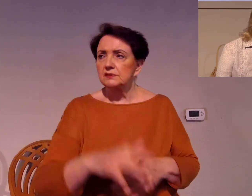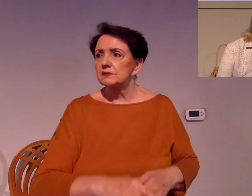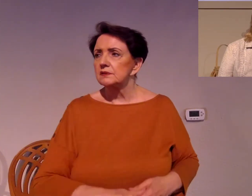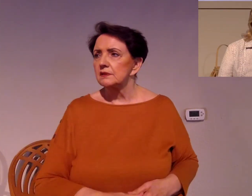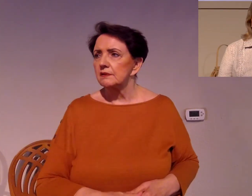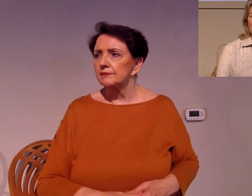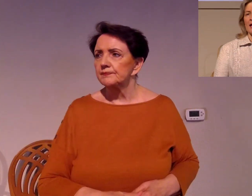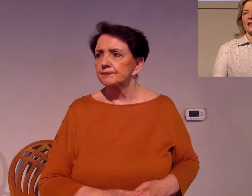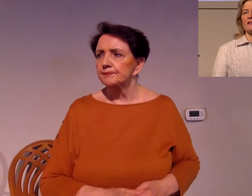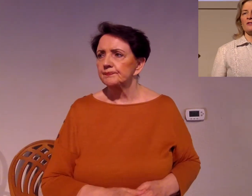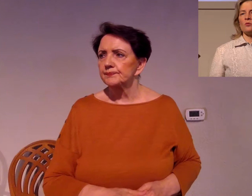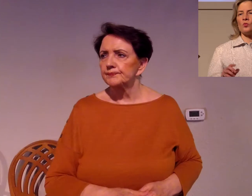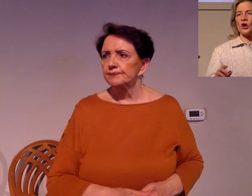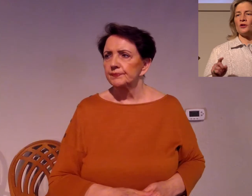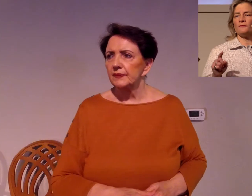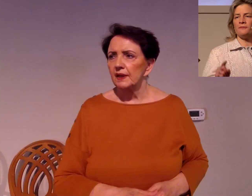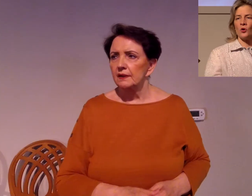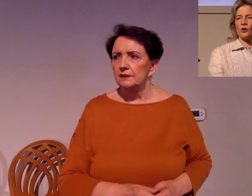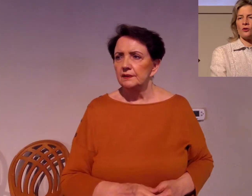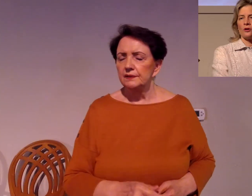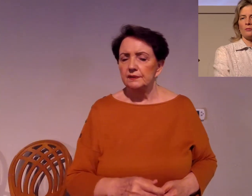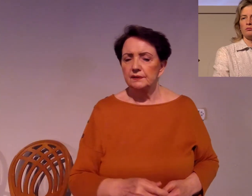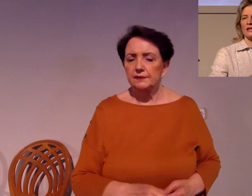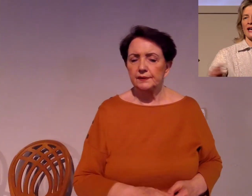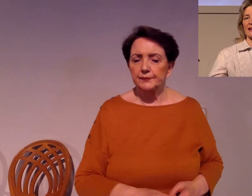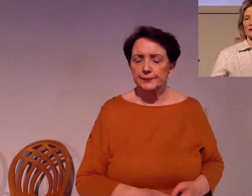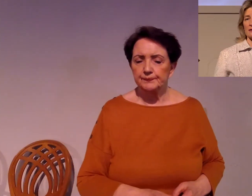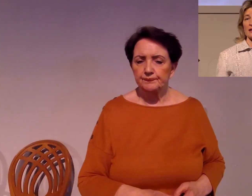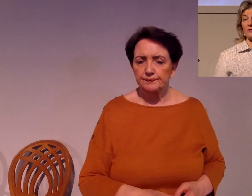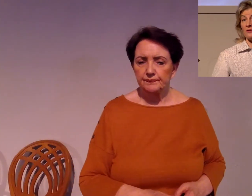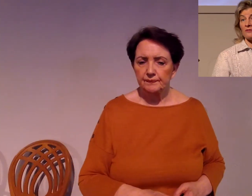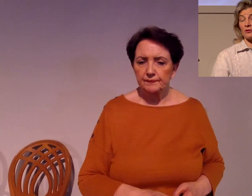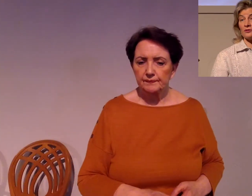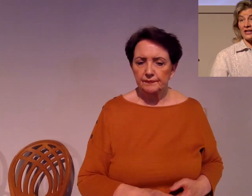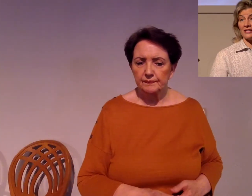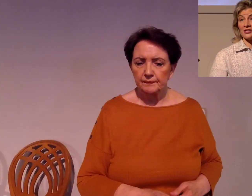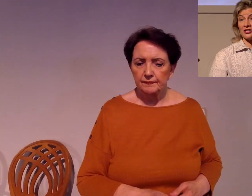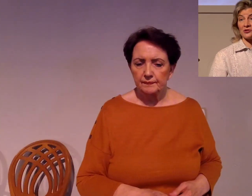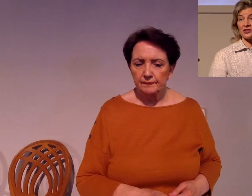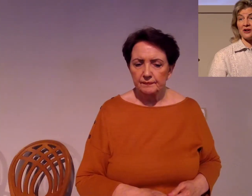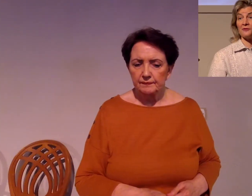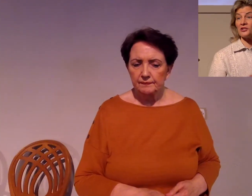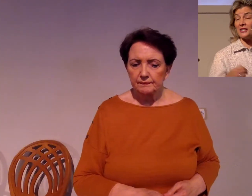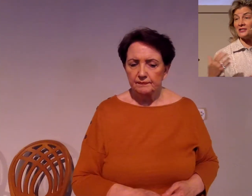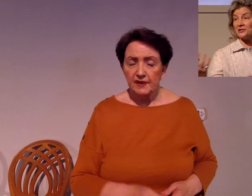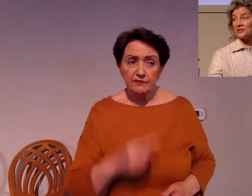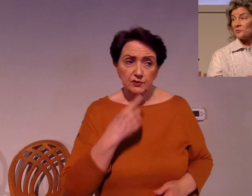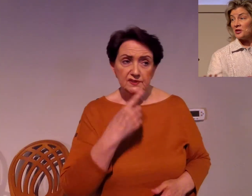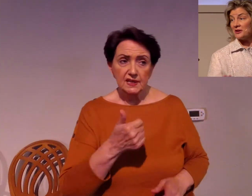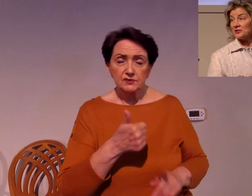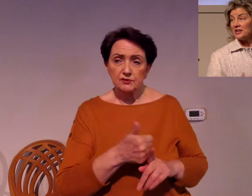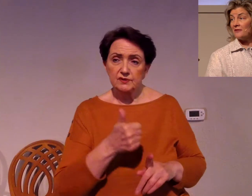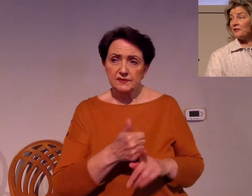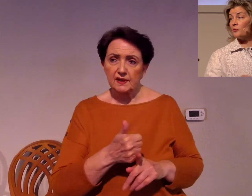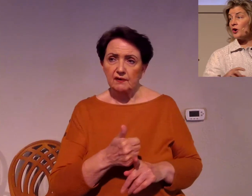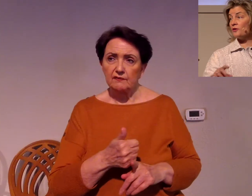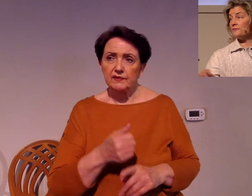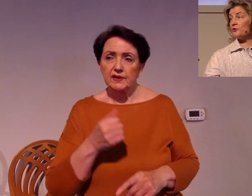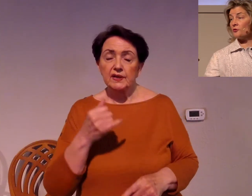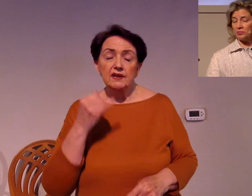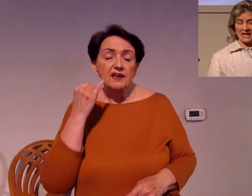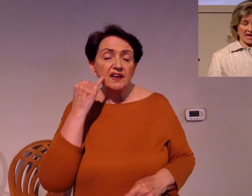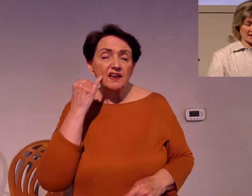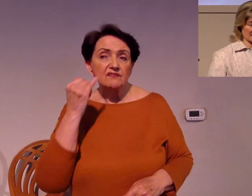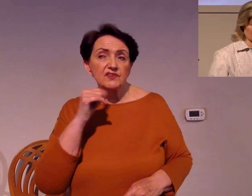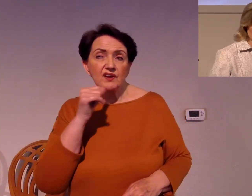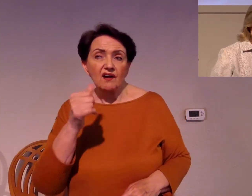Think of this. If it weren't for blank, see if you've ever said this to yourself or said it to someone else. If it weren't